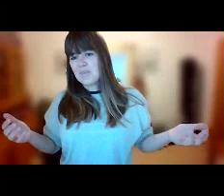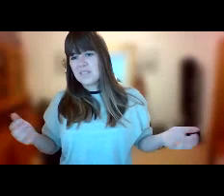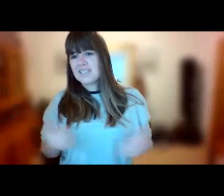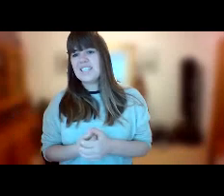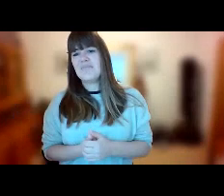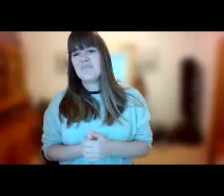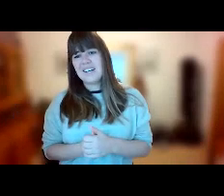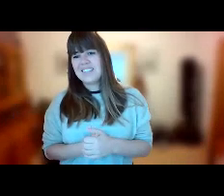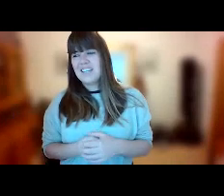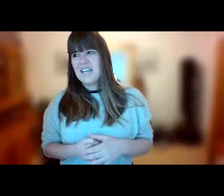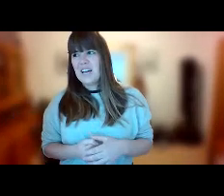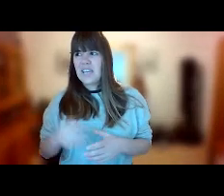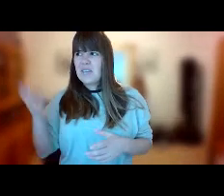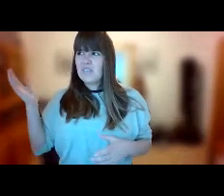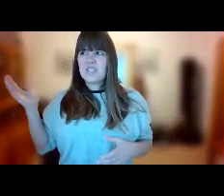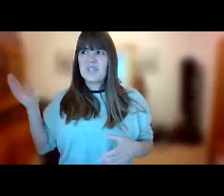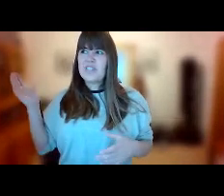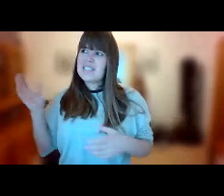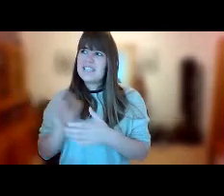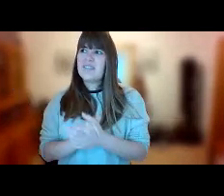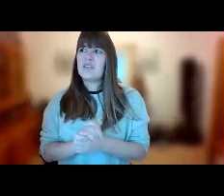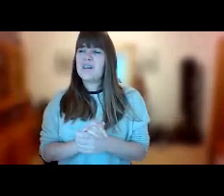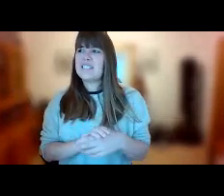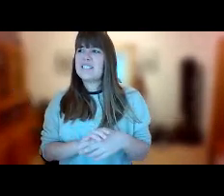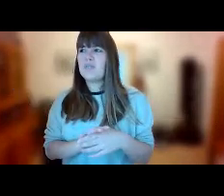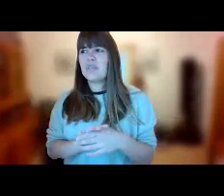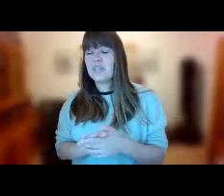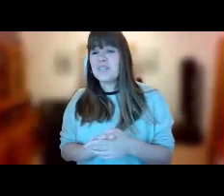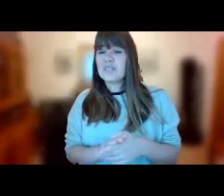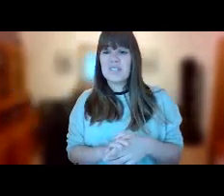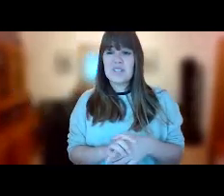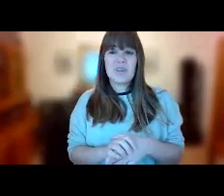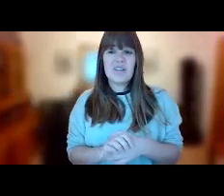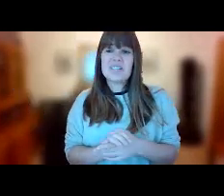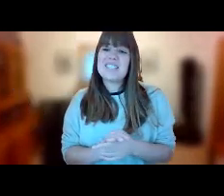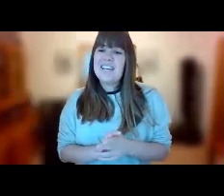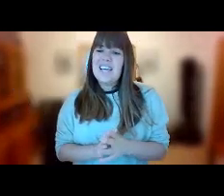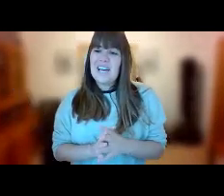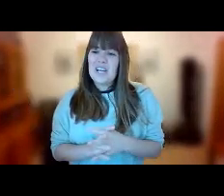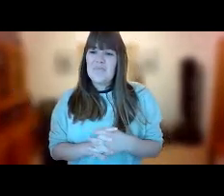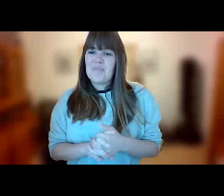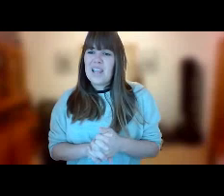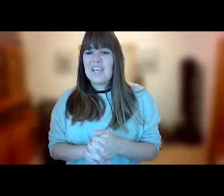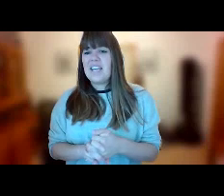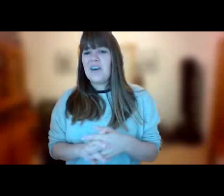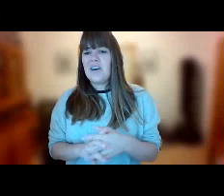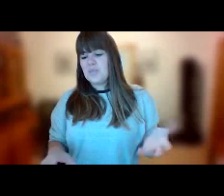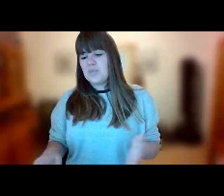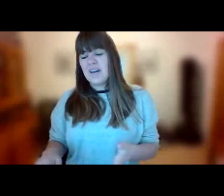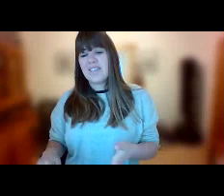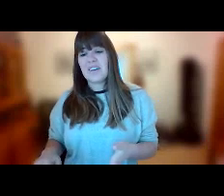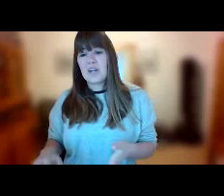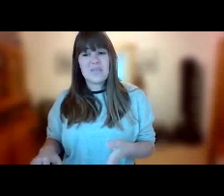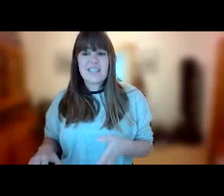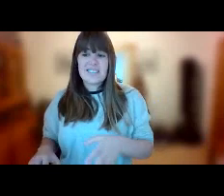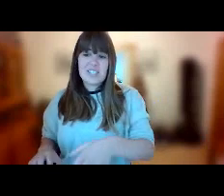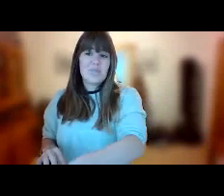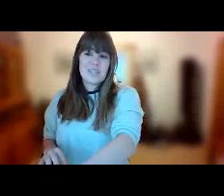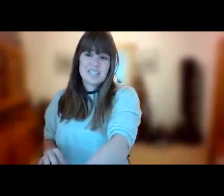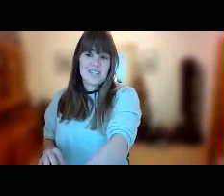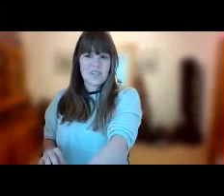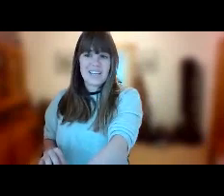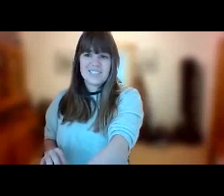for payments. But I think even the zoo recently, I've got a participant who goes to the zoo a lot, and they're now unable to buy their own cup of tea